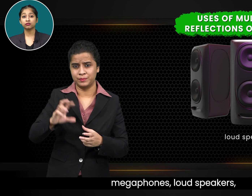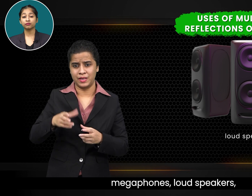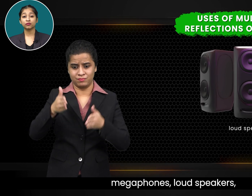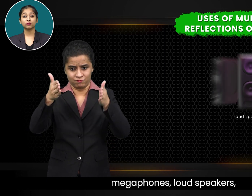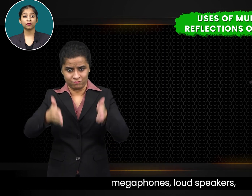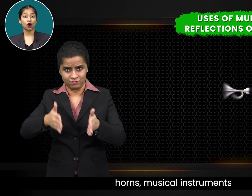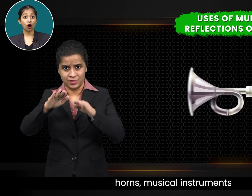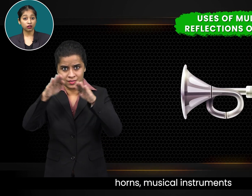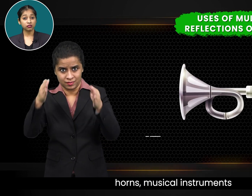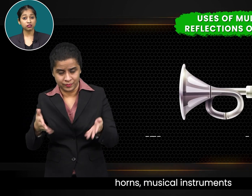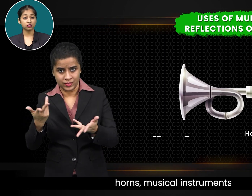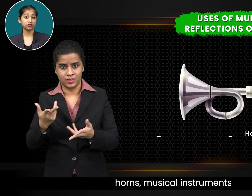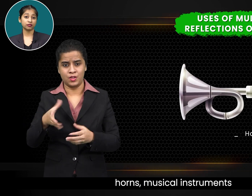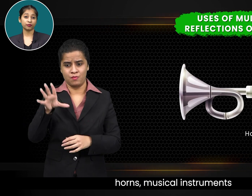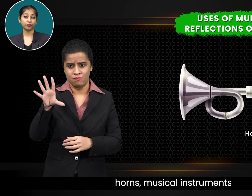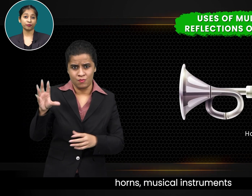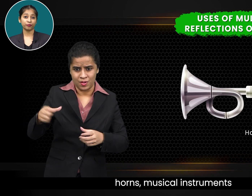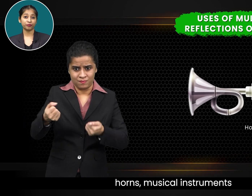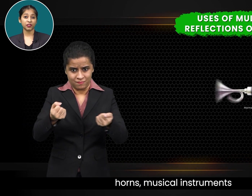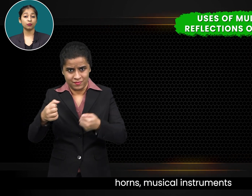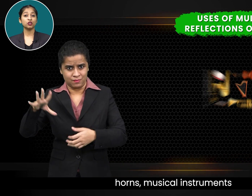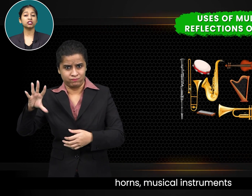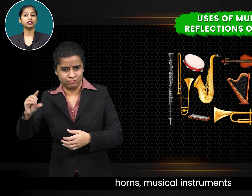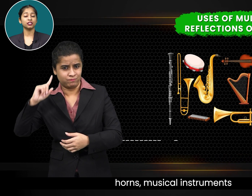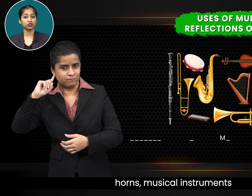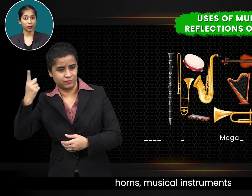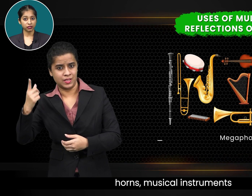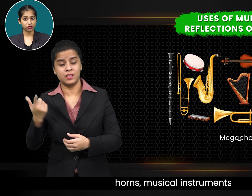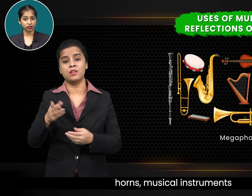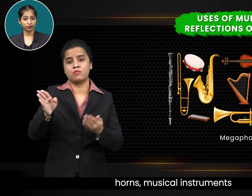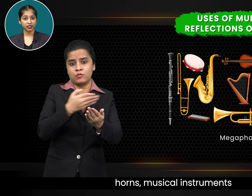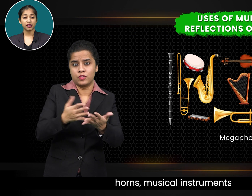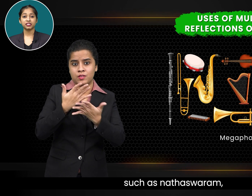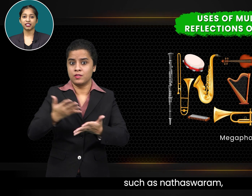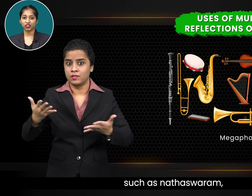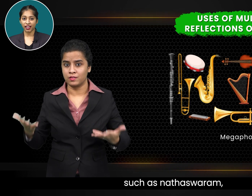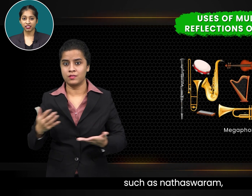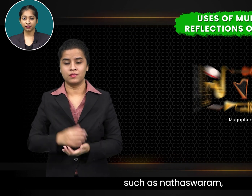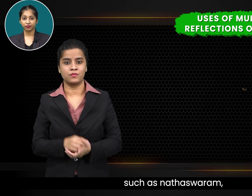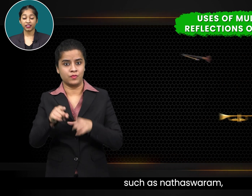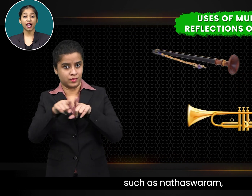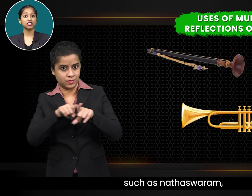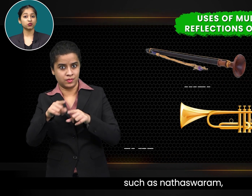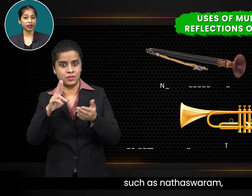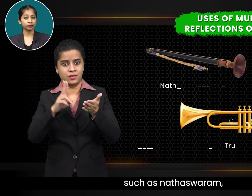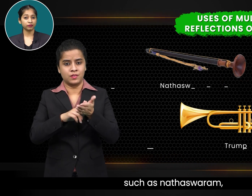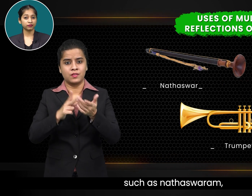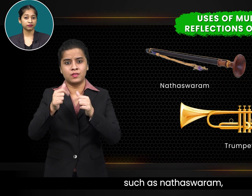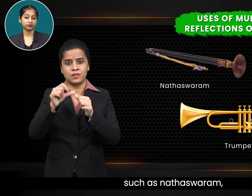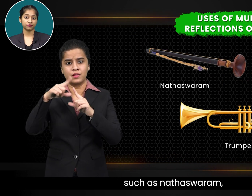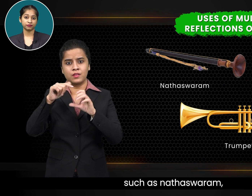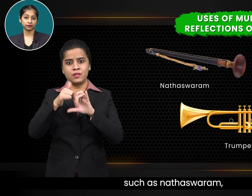loudspeakers, horns. Musical instruments such as